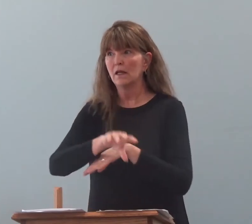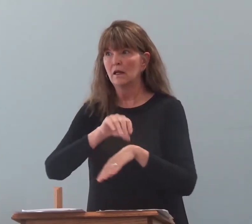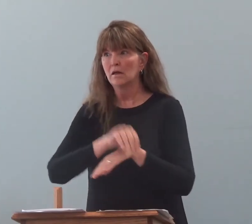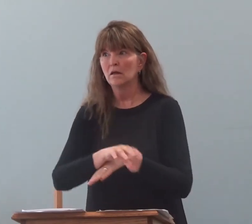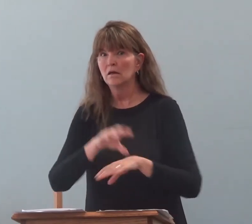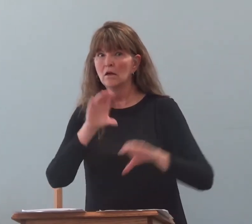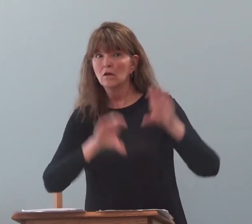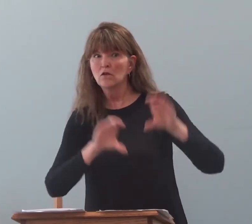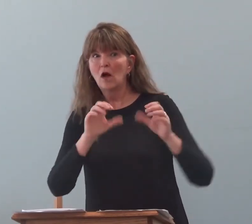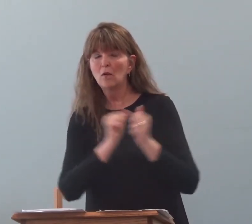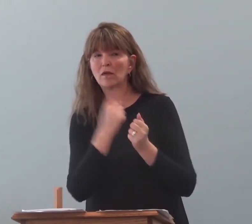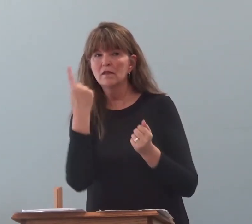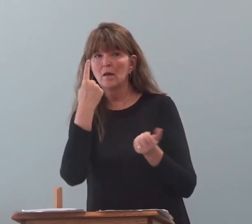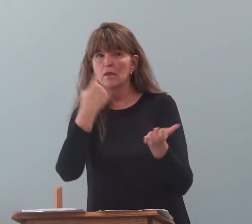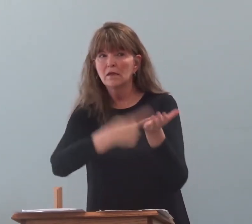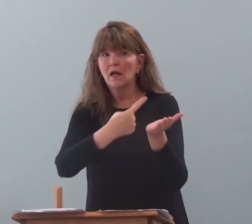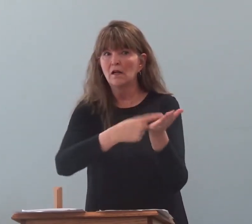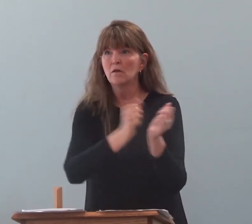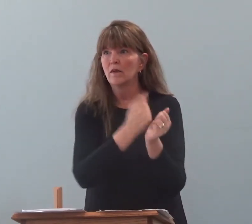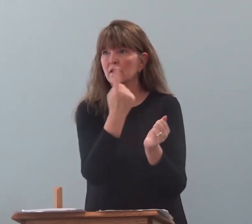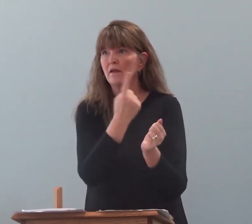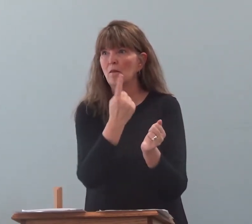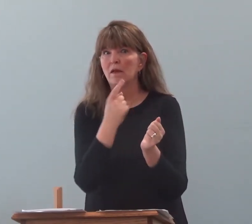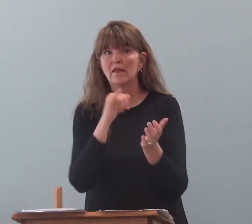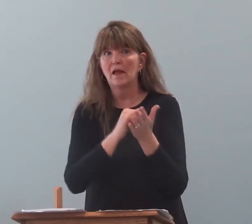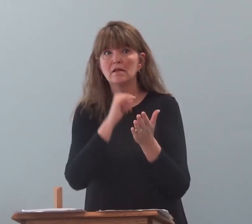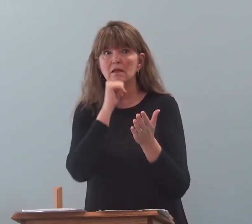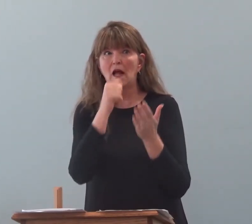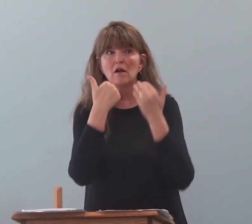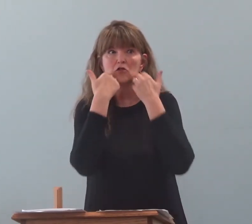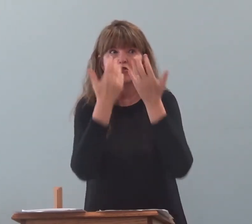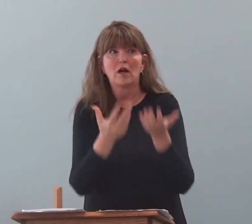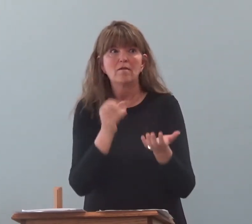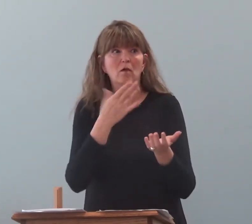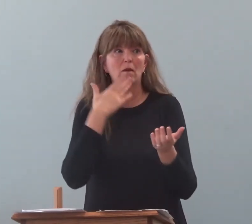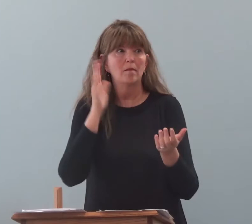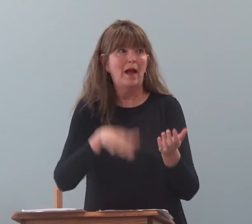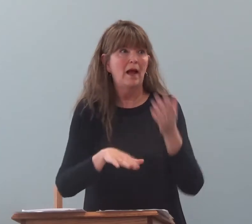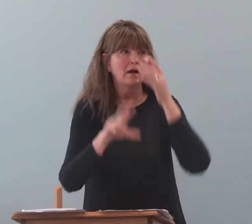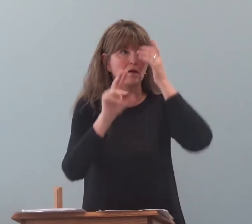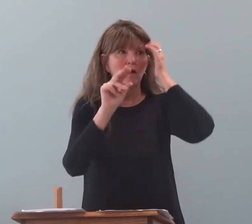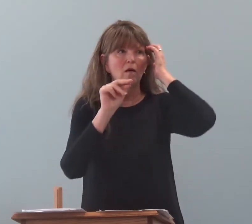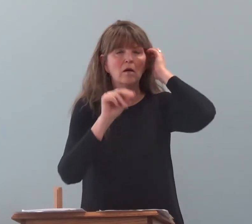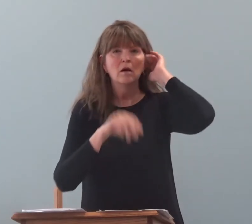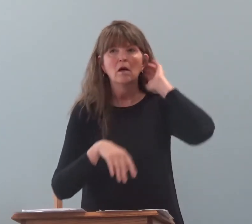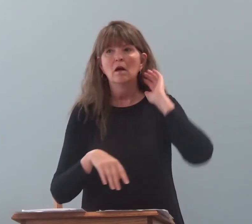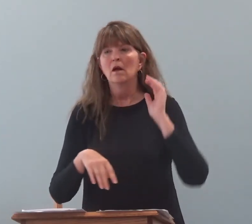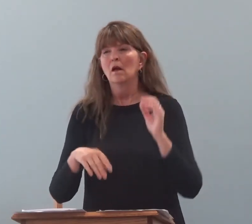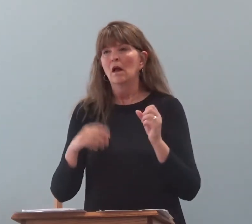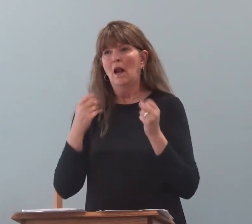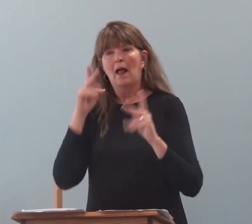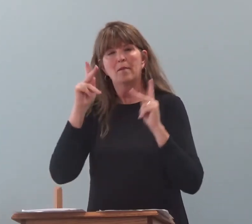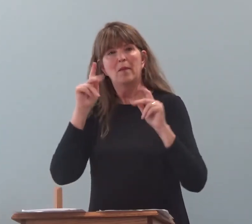I want to reiterate, please get some counseling. Talk to somebody. There is no shame in seeking